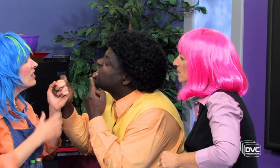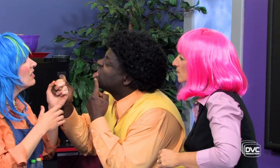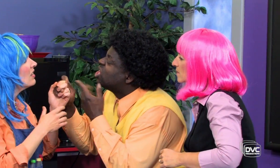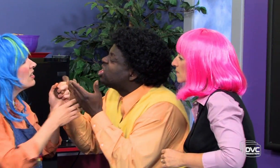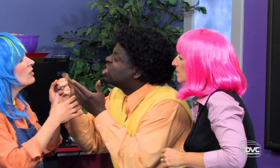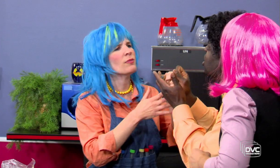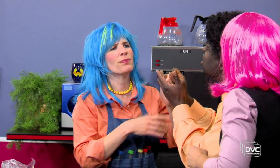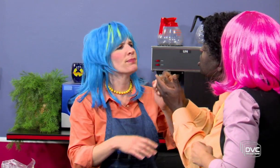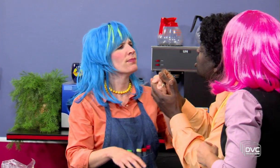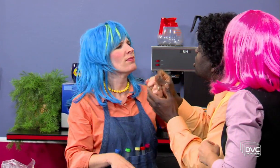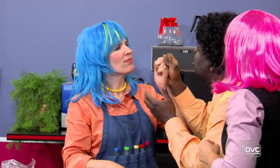Huh? What?